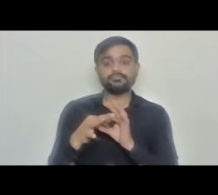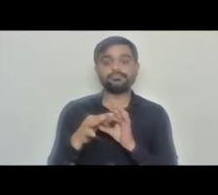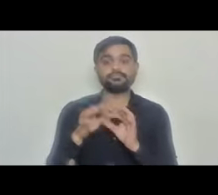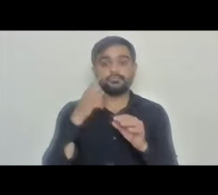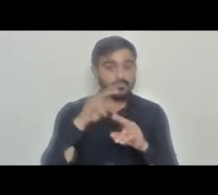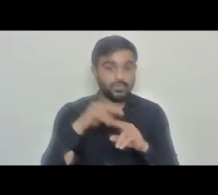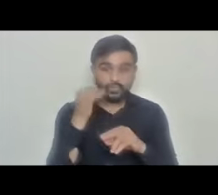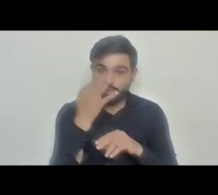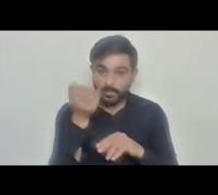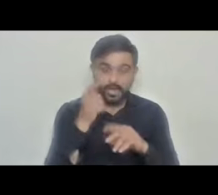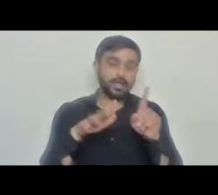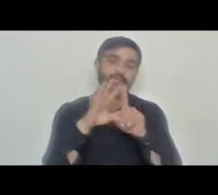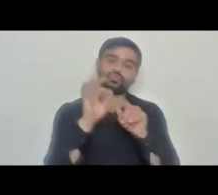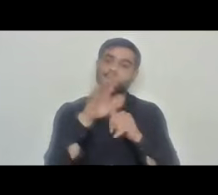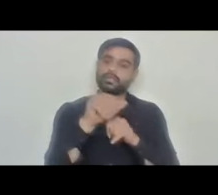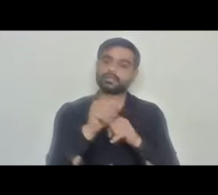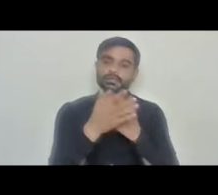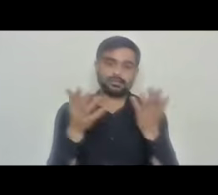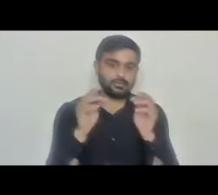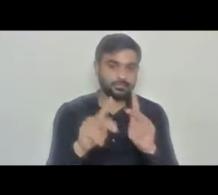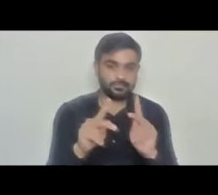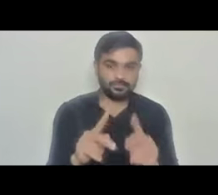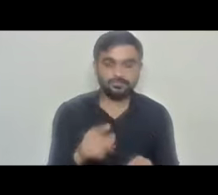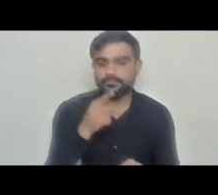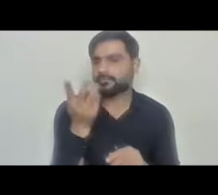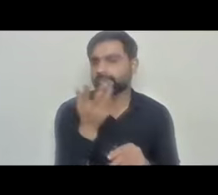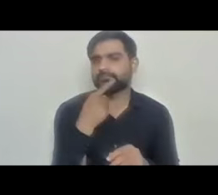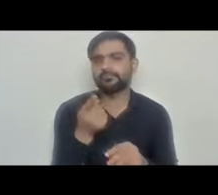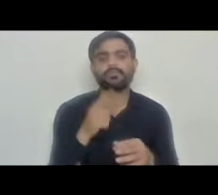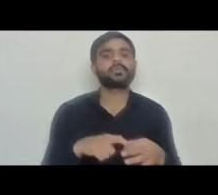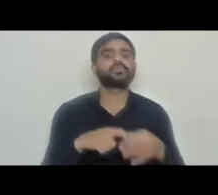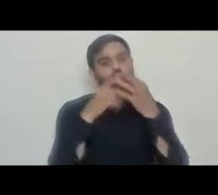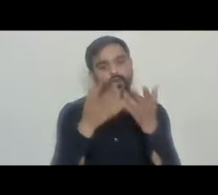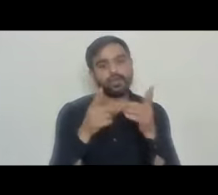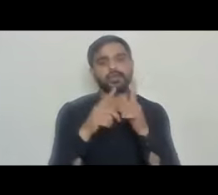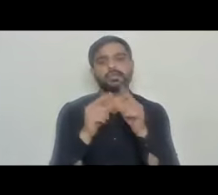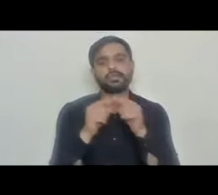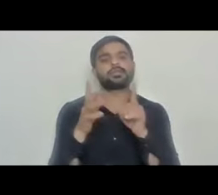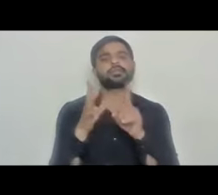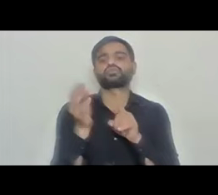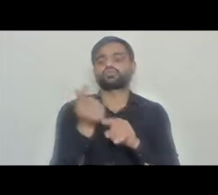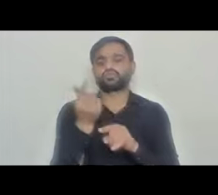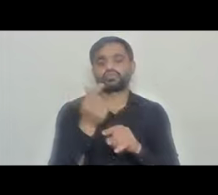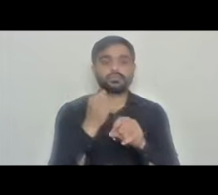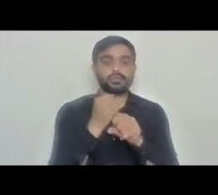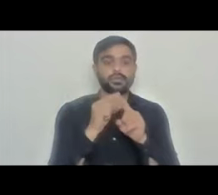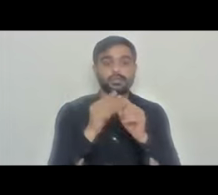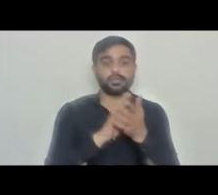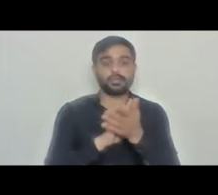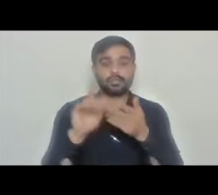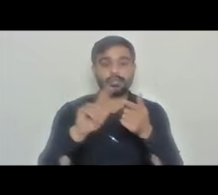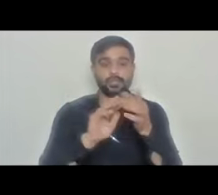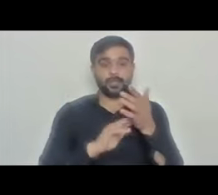find through these analysis. Okay, so this is for quantitative data. Usually thematic analysis